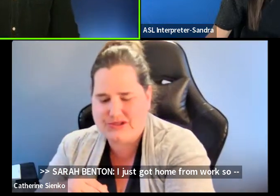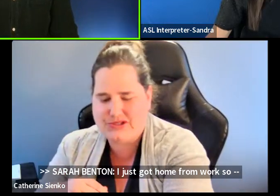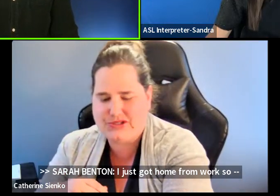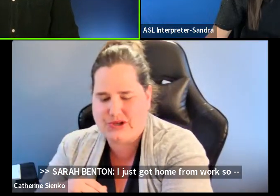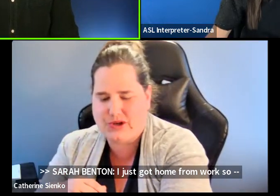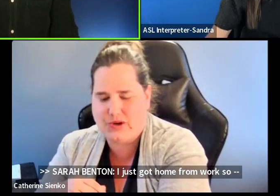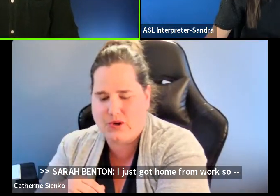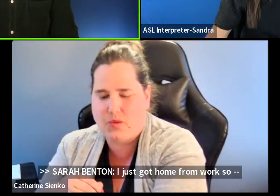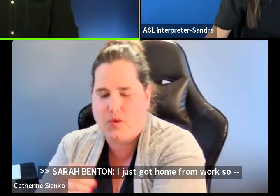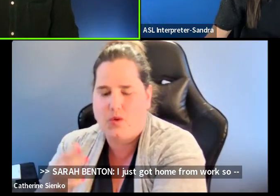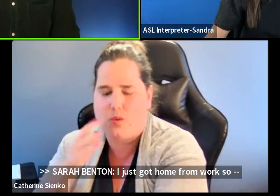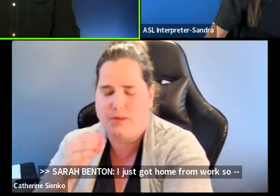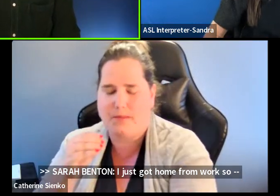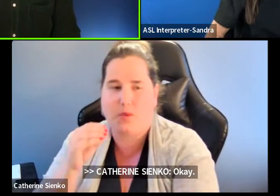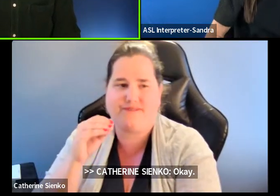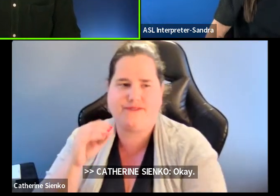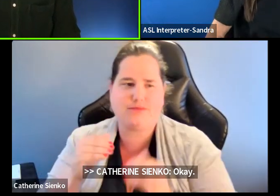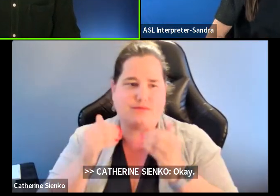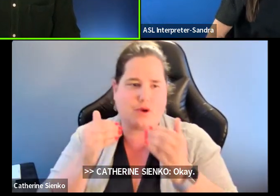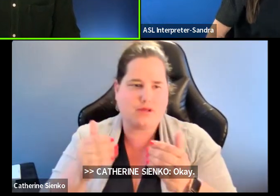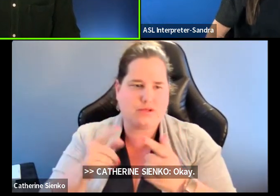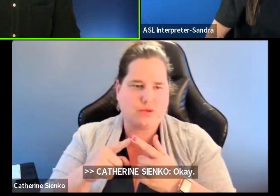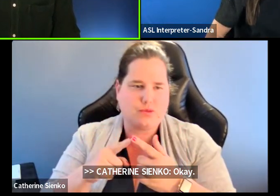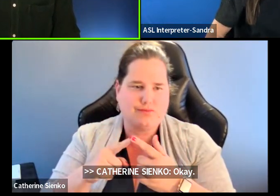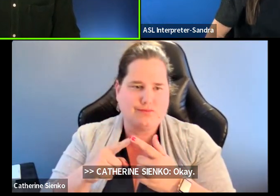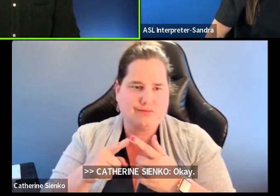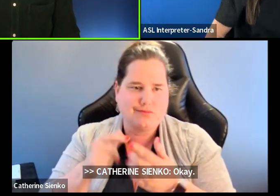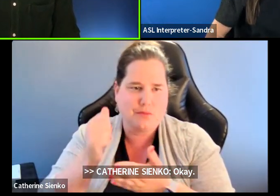I'm happy to see that everyone is here.